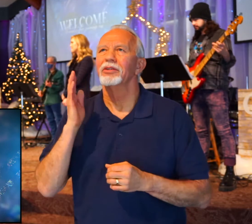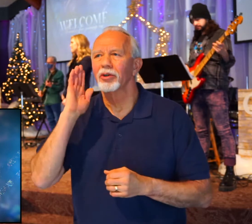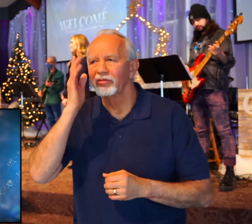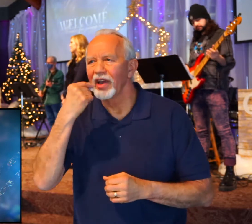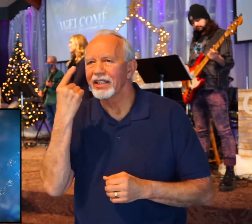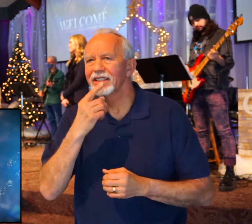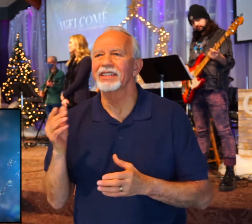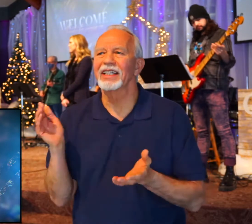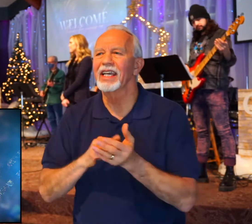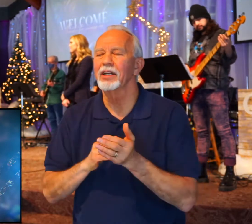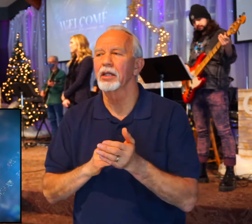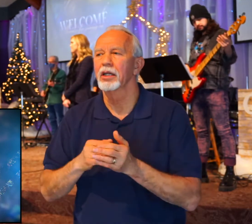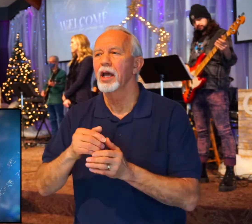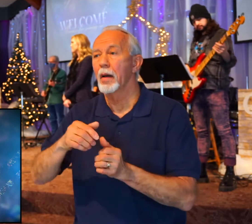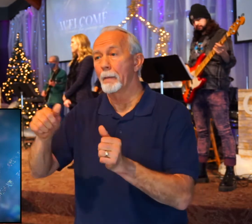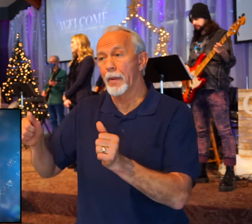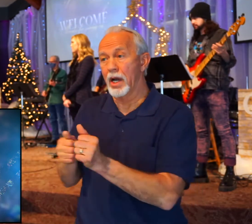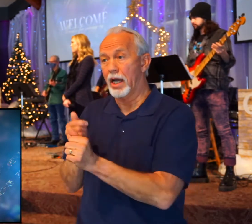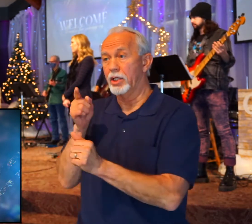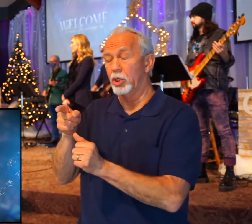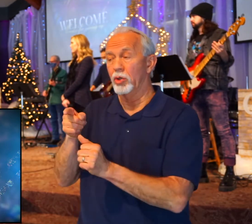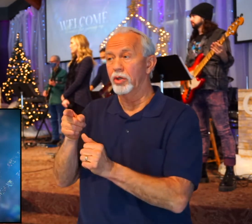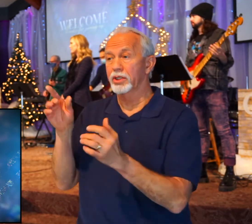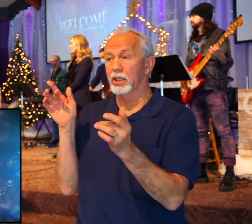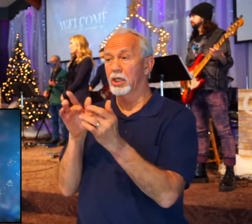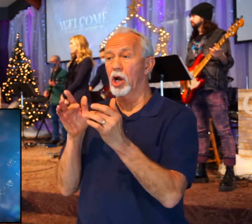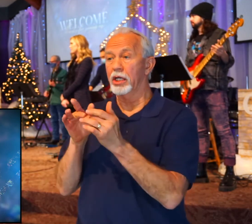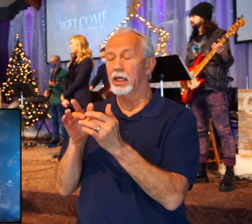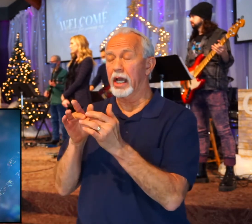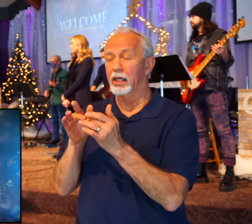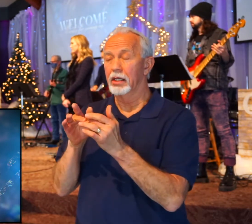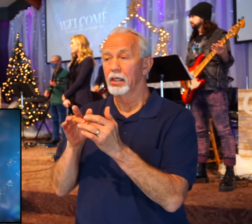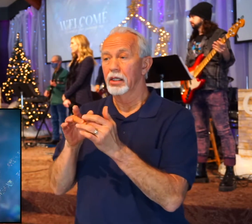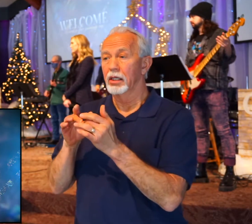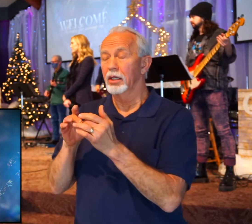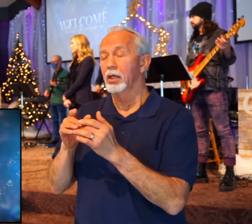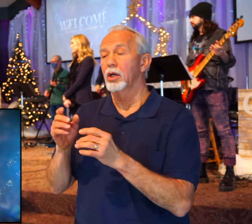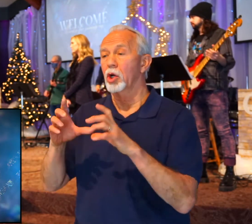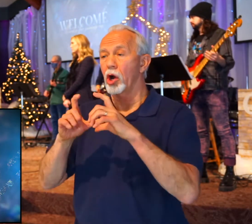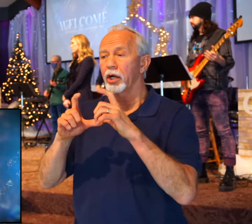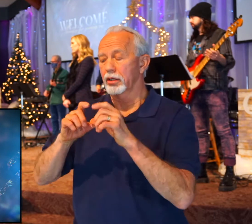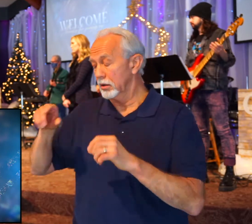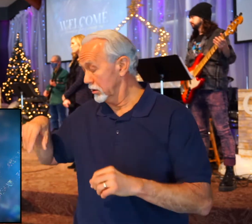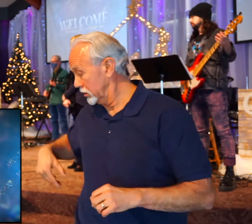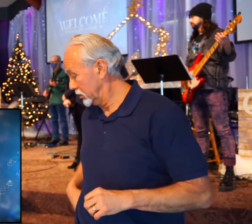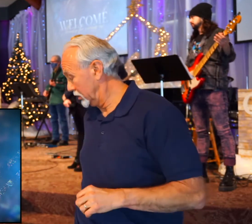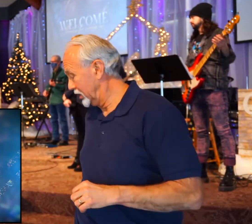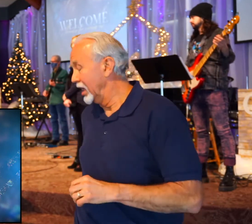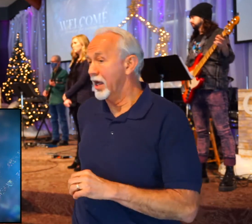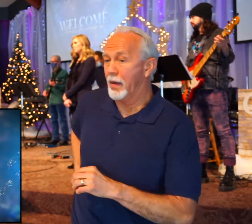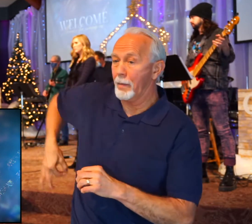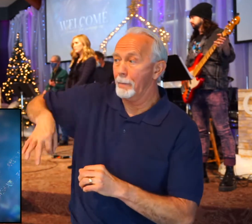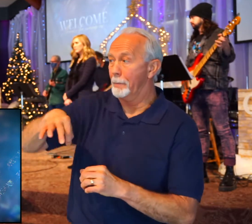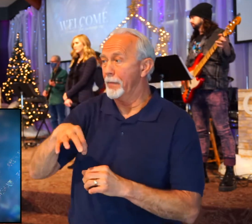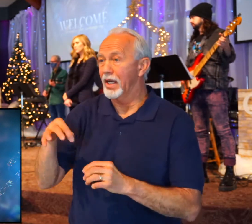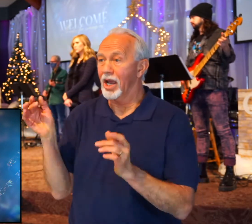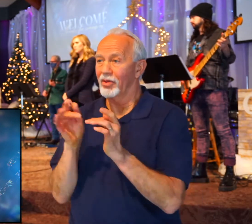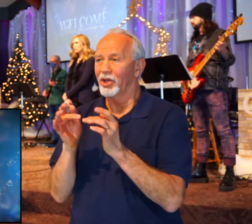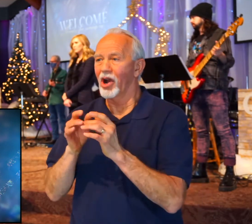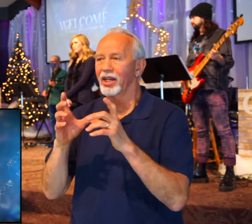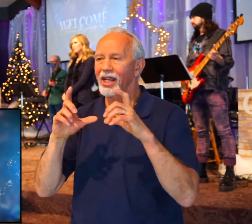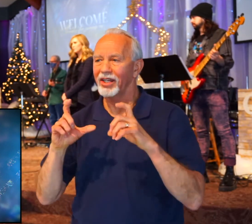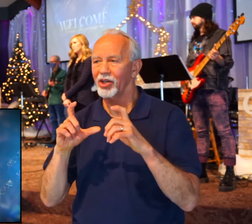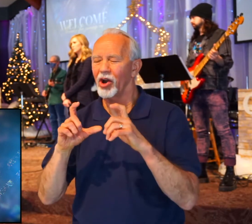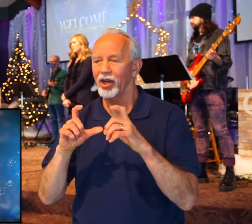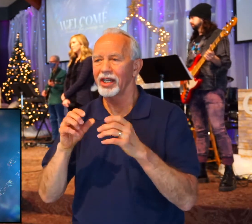Right behind you, there is a contact card in the back of the seat. If you wouldn't mind taking that contact card out and filling